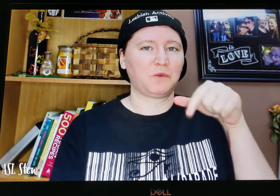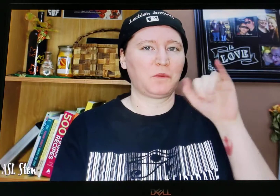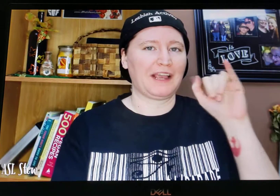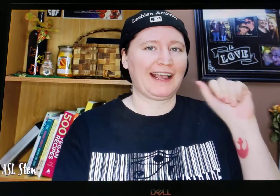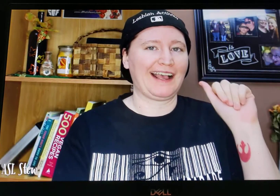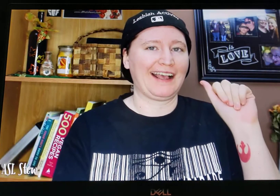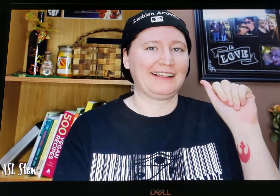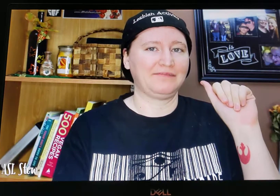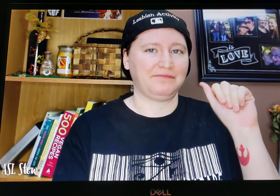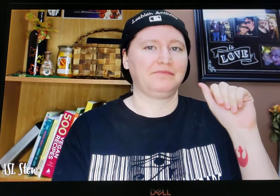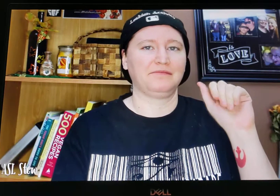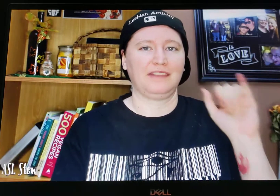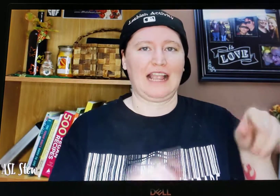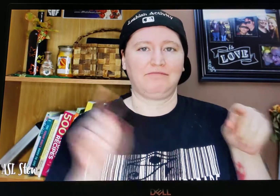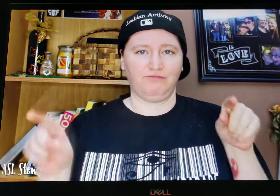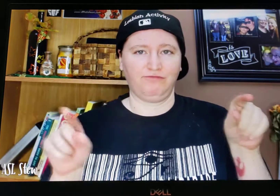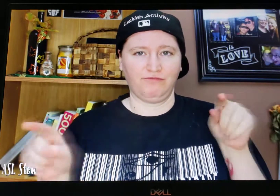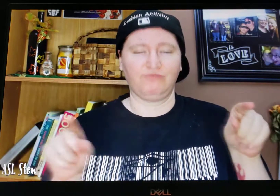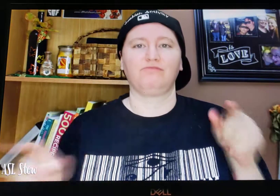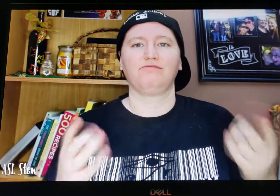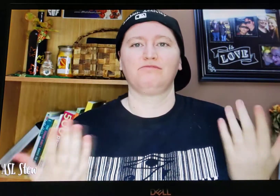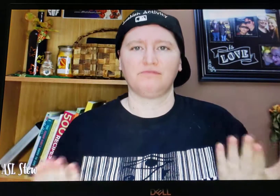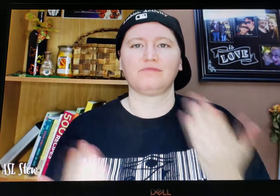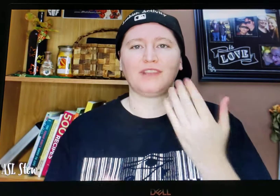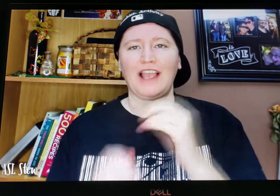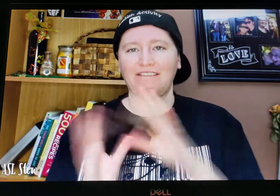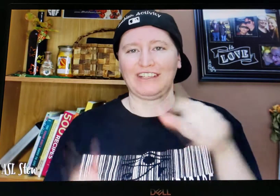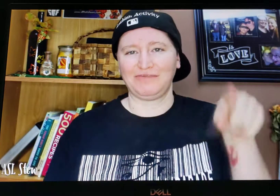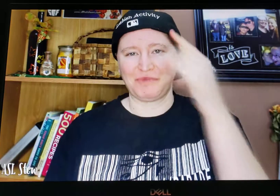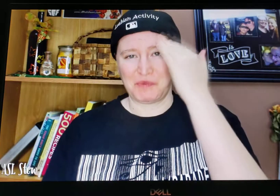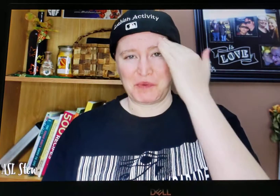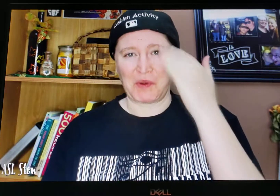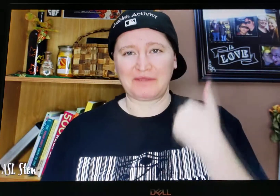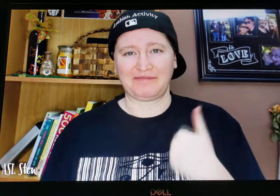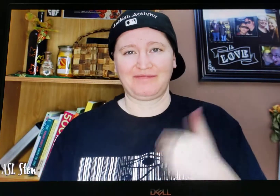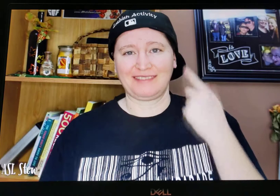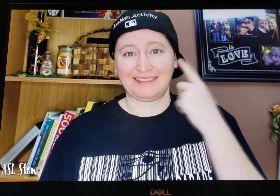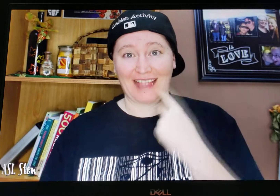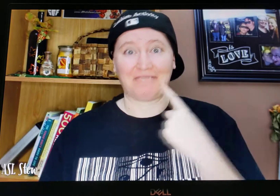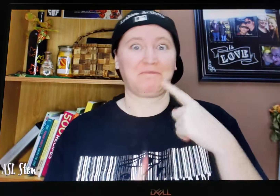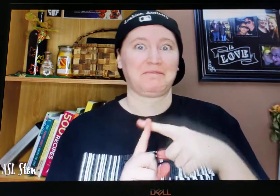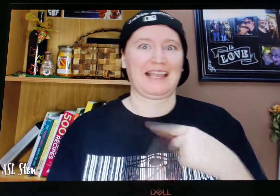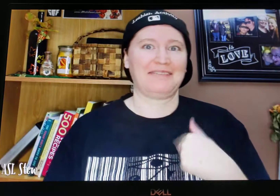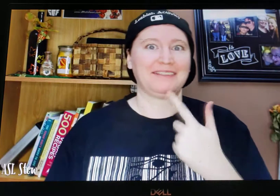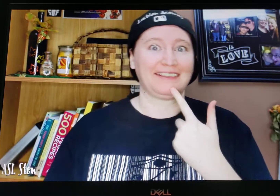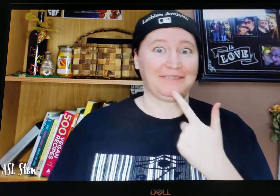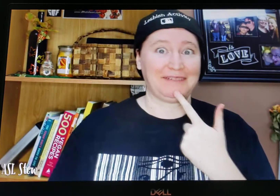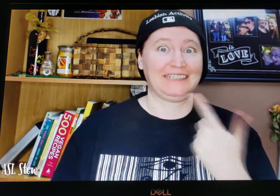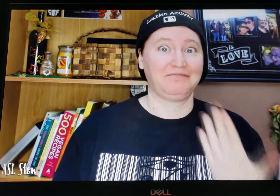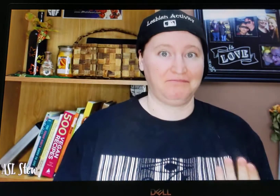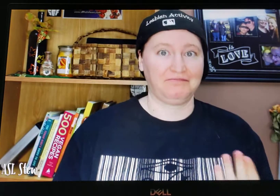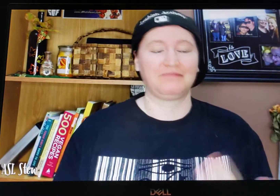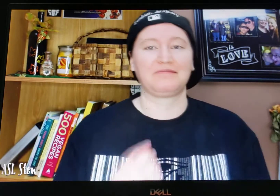and an LGBTQIA member. Obviously as you know I am deaf and I'm a lesbian.